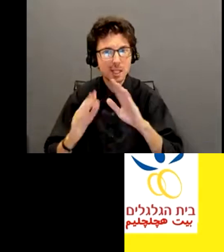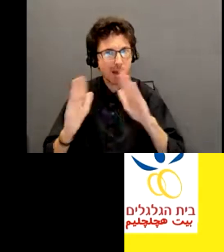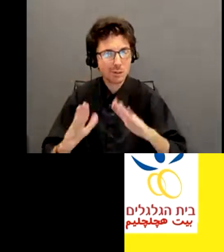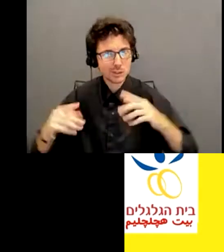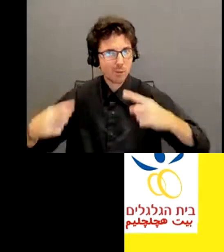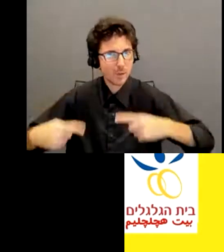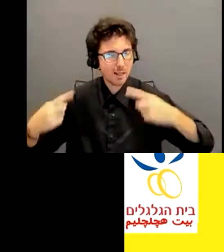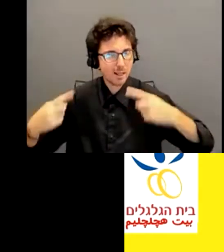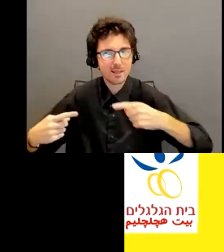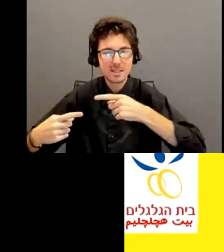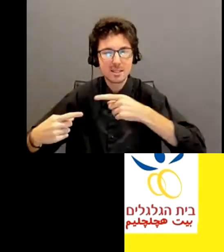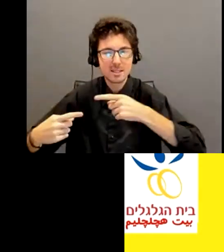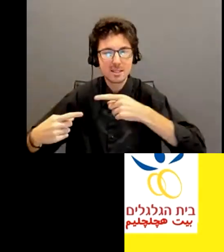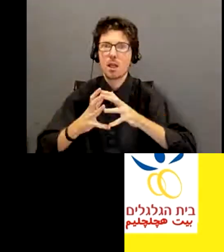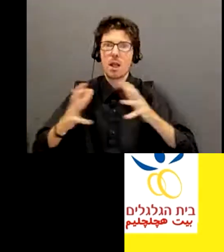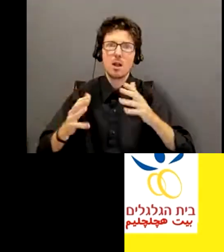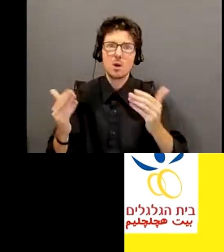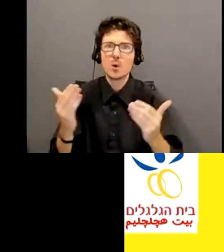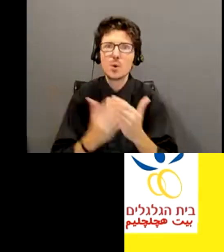lot of new friends and